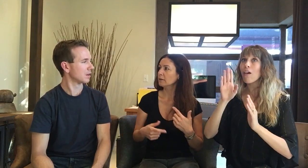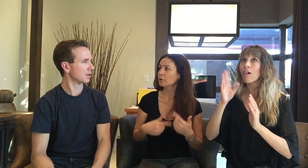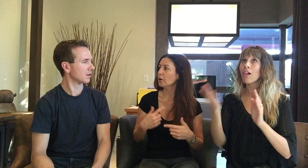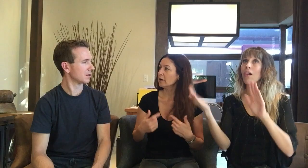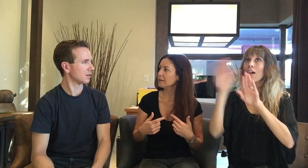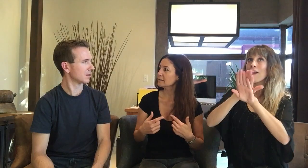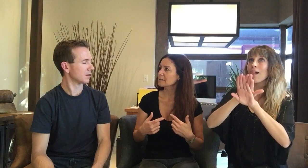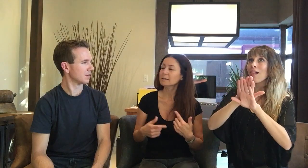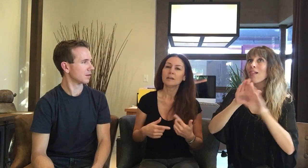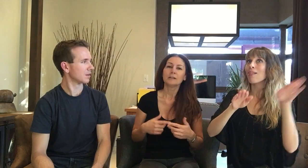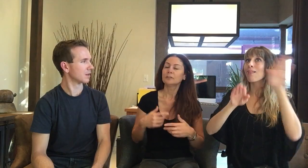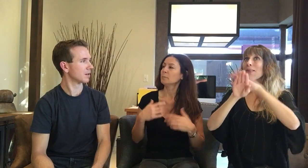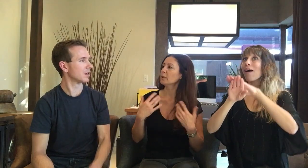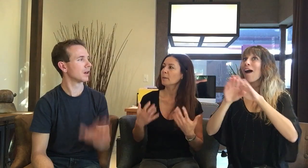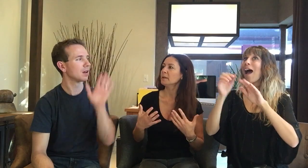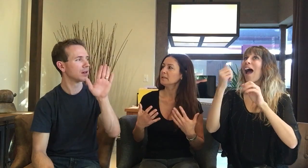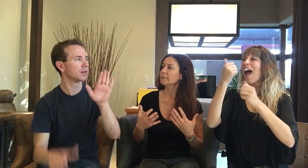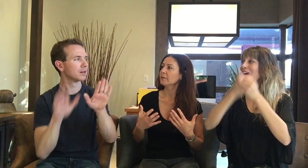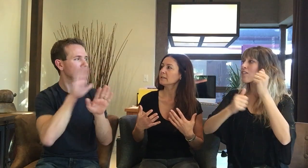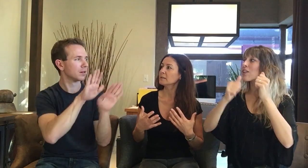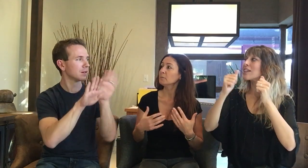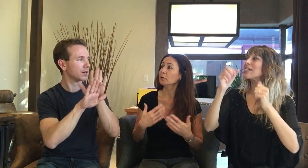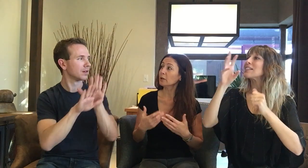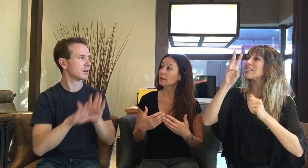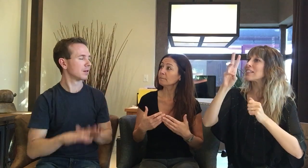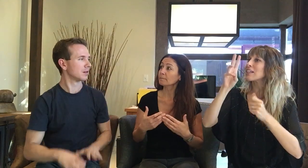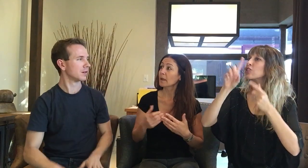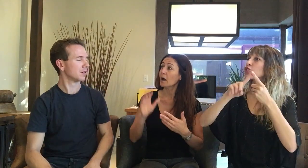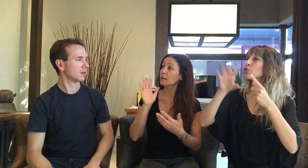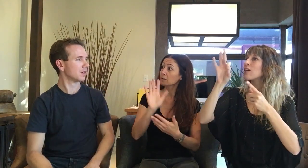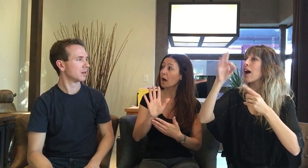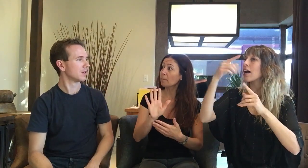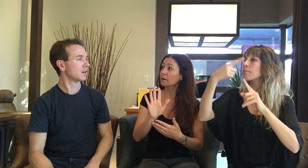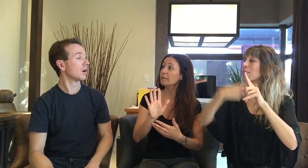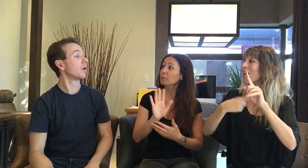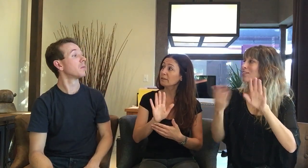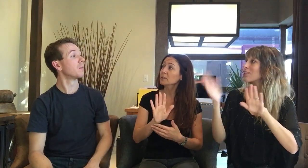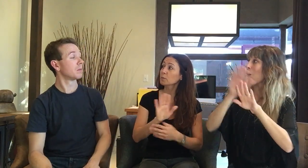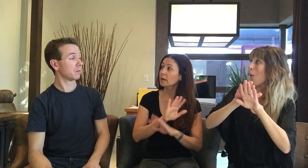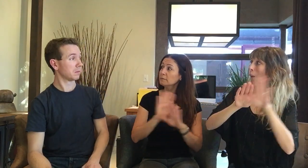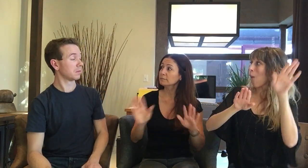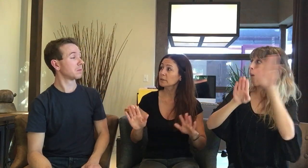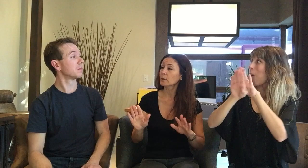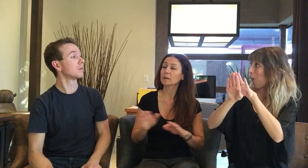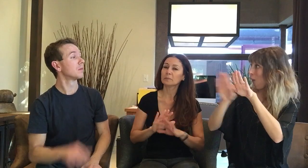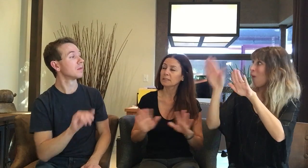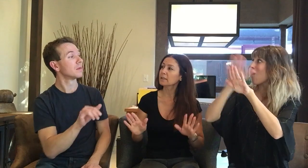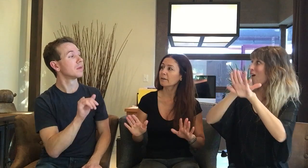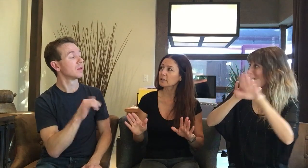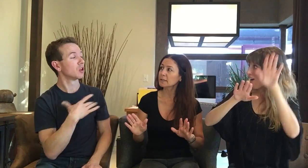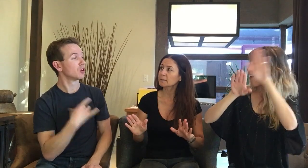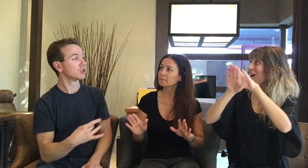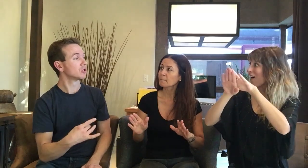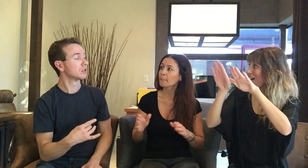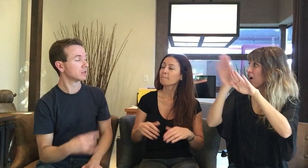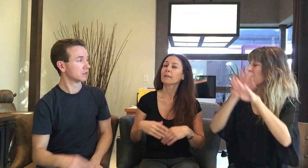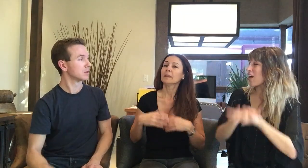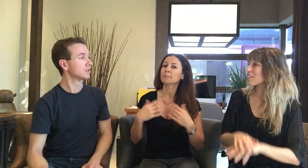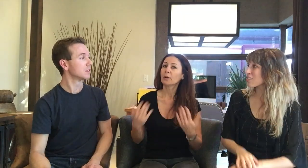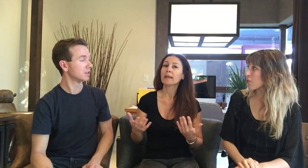local artist to put up a different mural on top of the previous one, so it completely covers it. That's brand